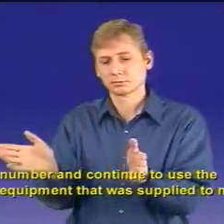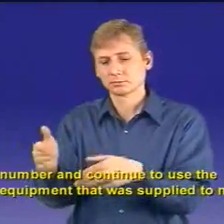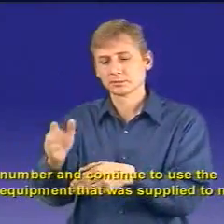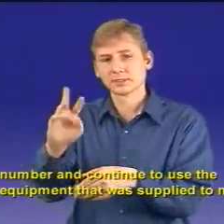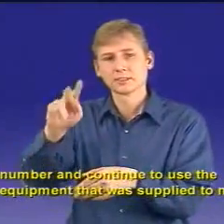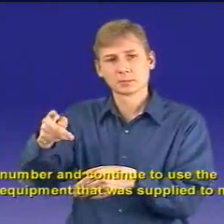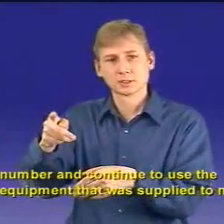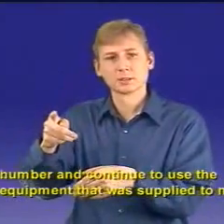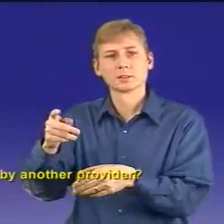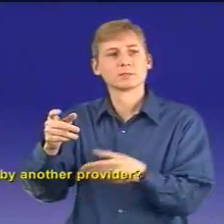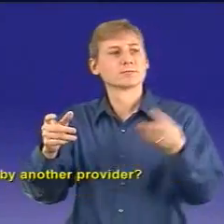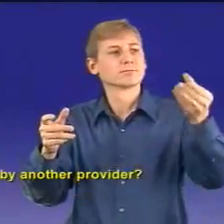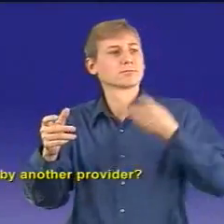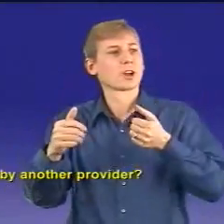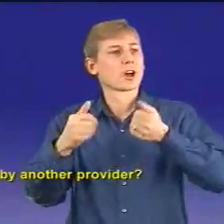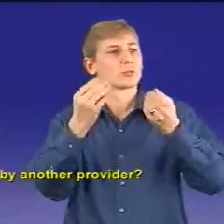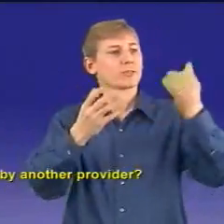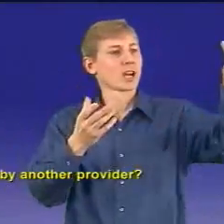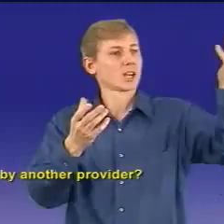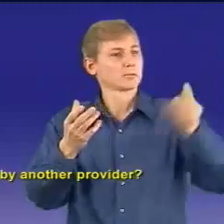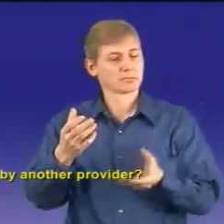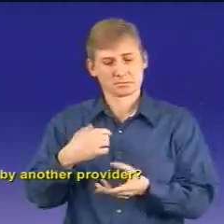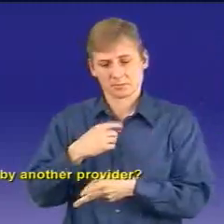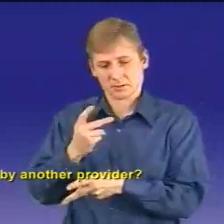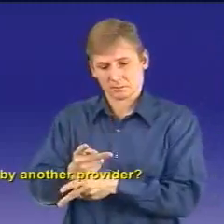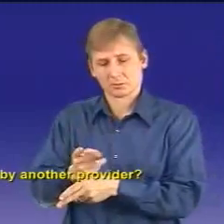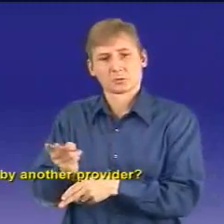was supplied to me by another provider?